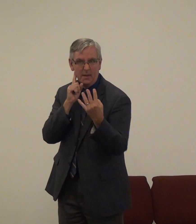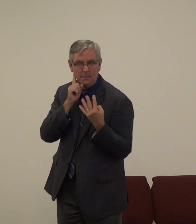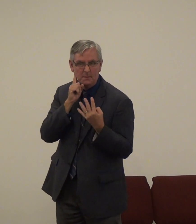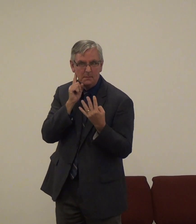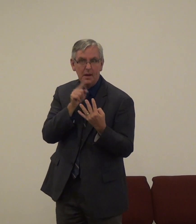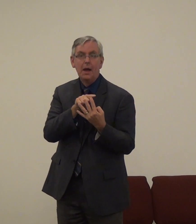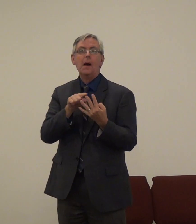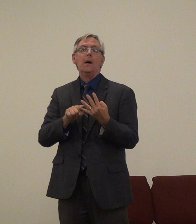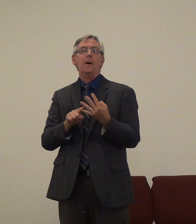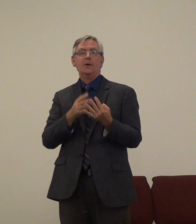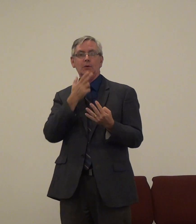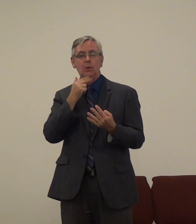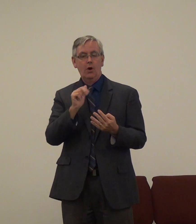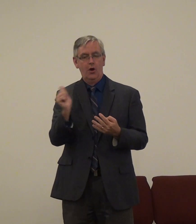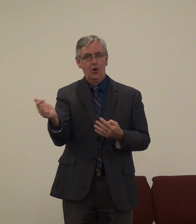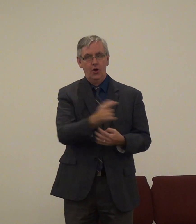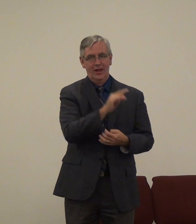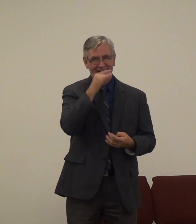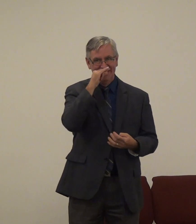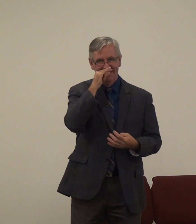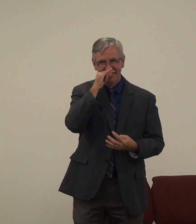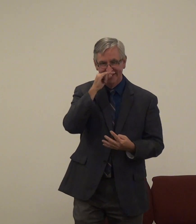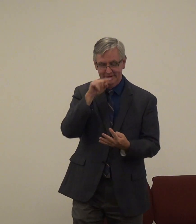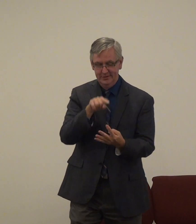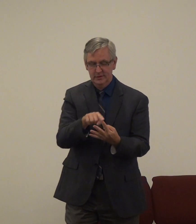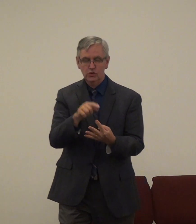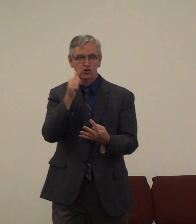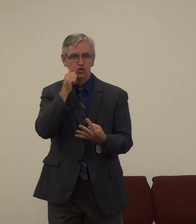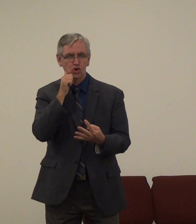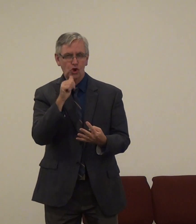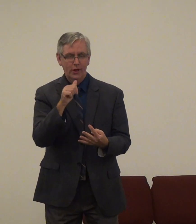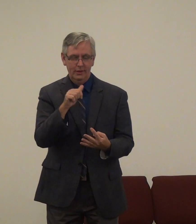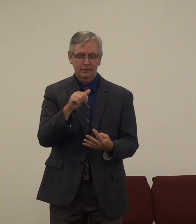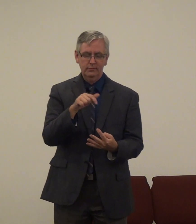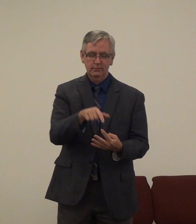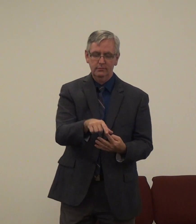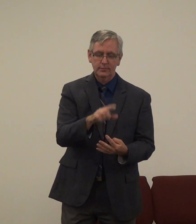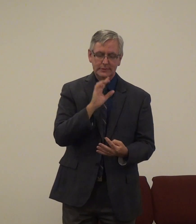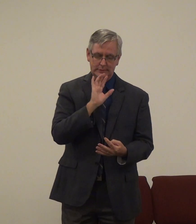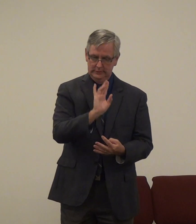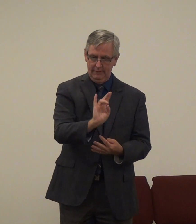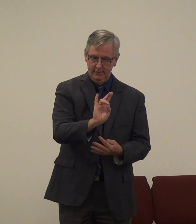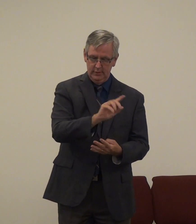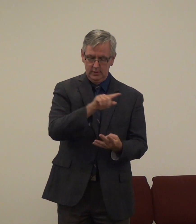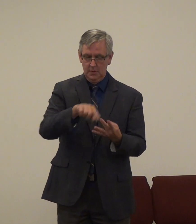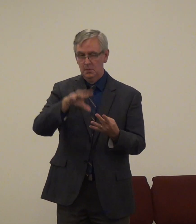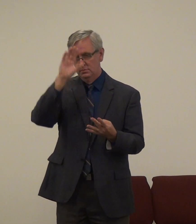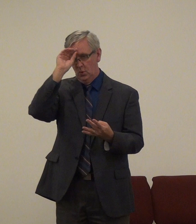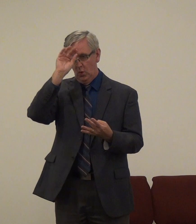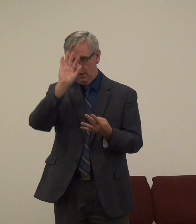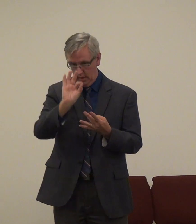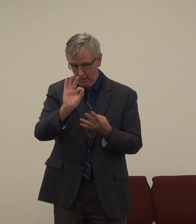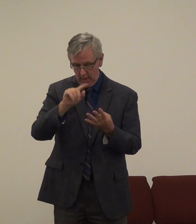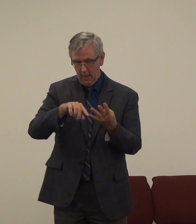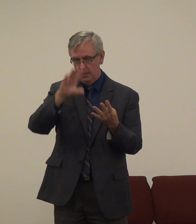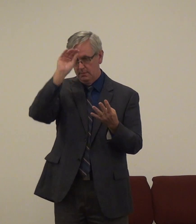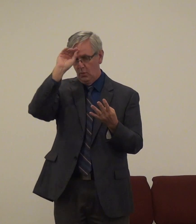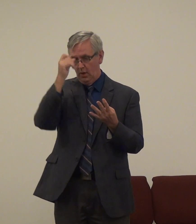families came with 4 deaf children. There was a little girl that was 7, a little boy that was